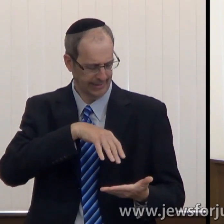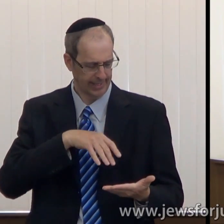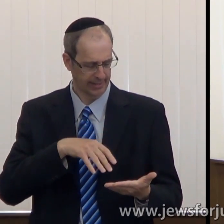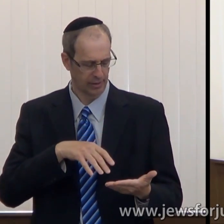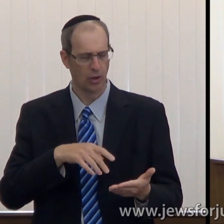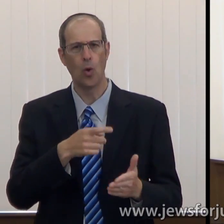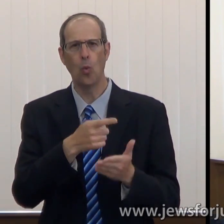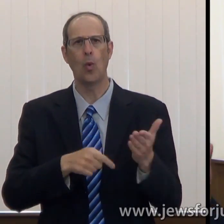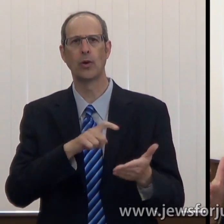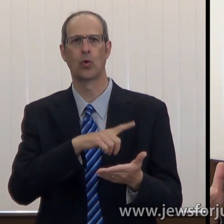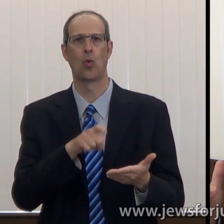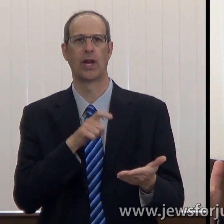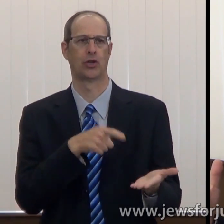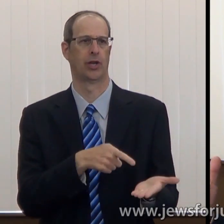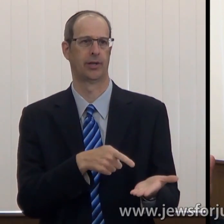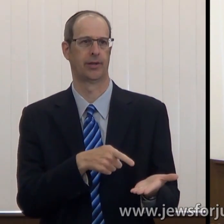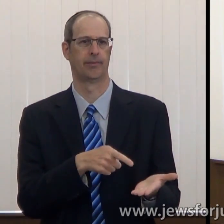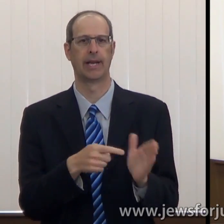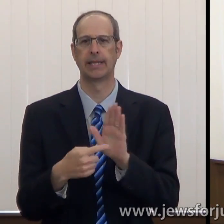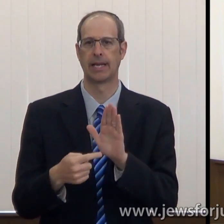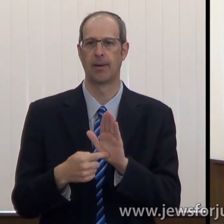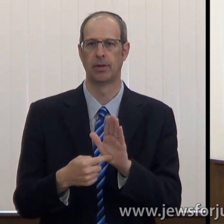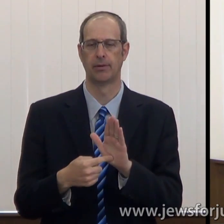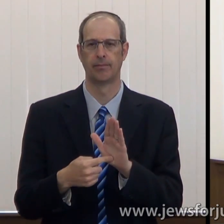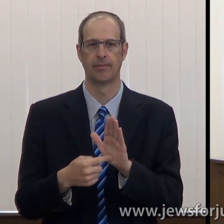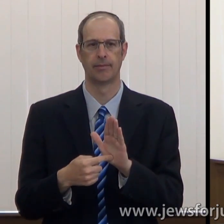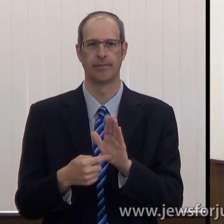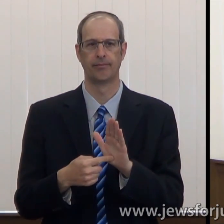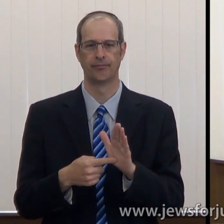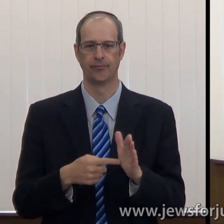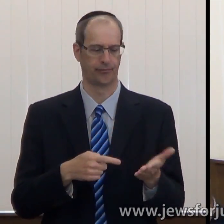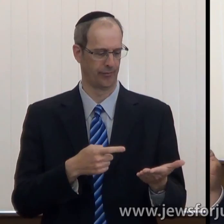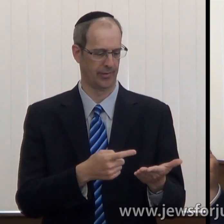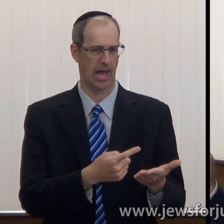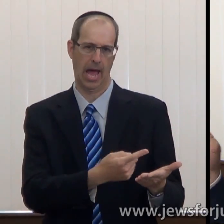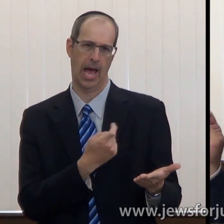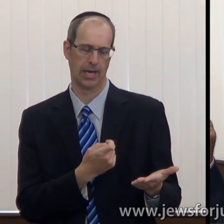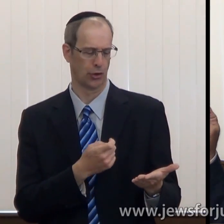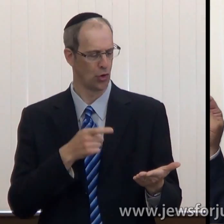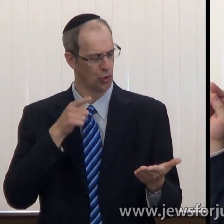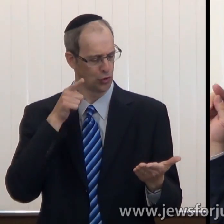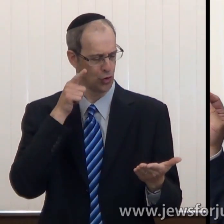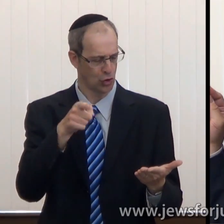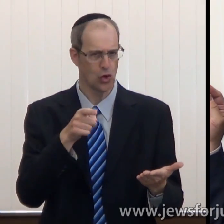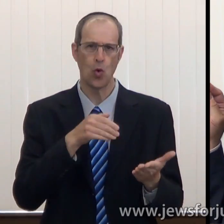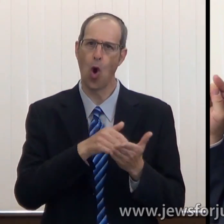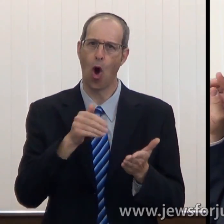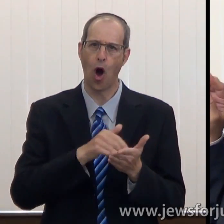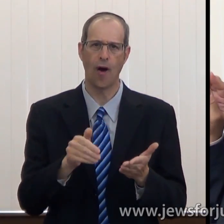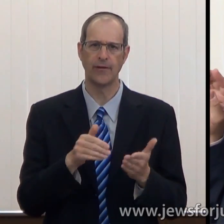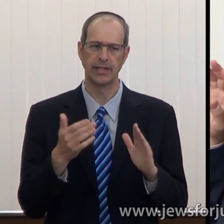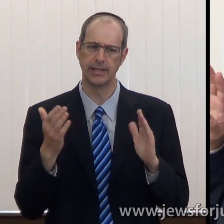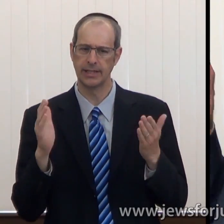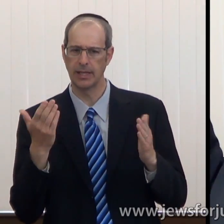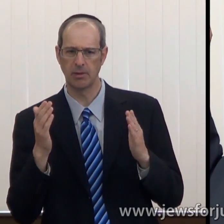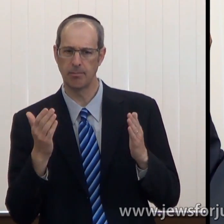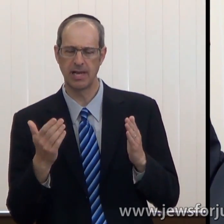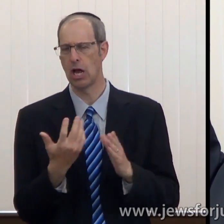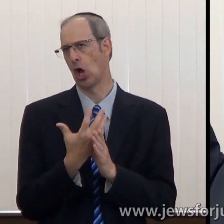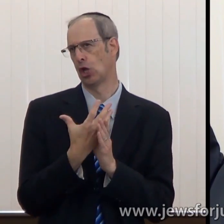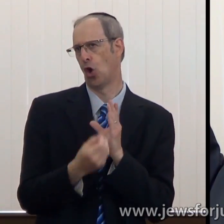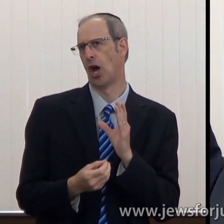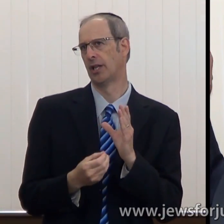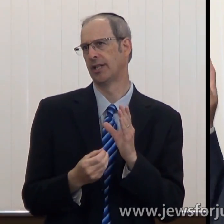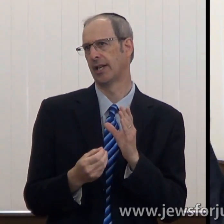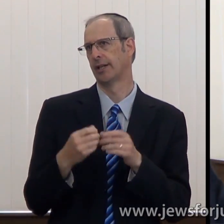So the questions were like this. They asked, do you often seem to be lost in another